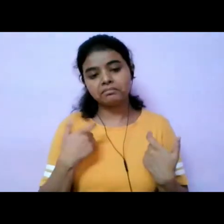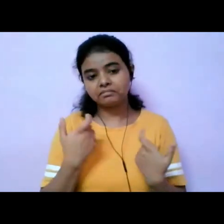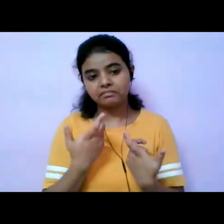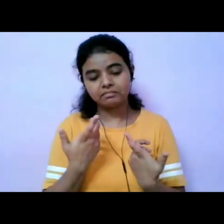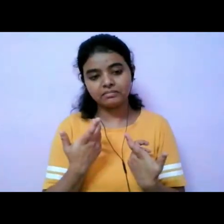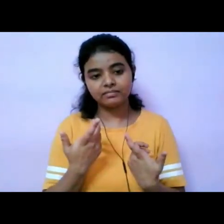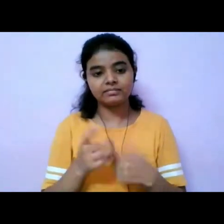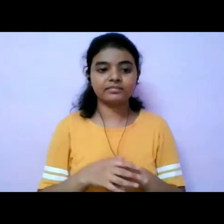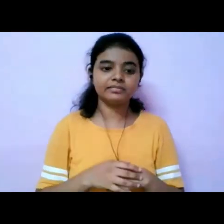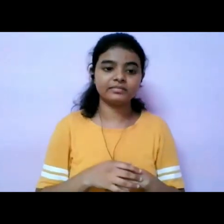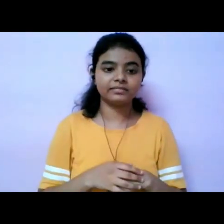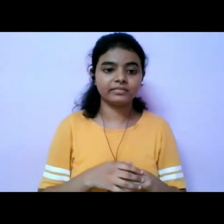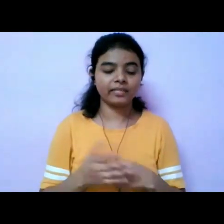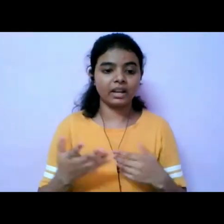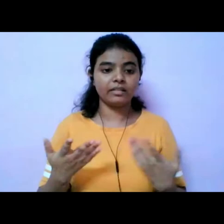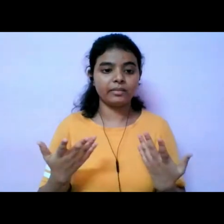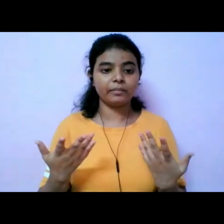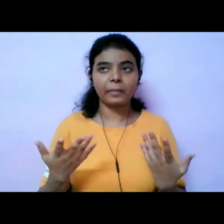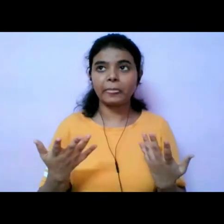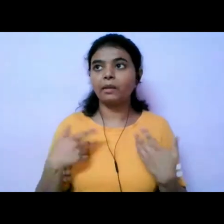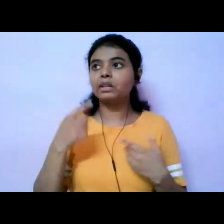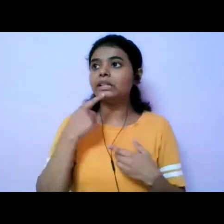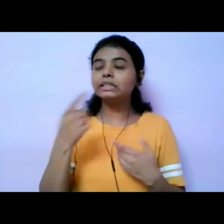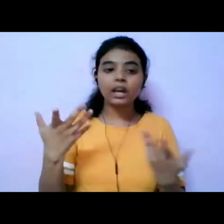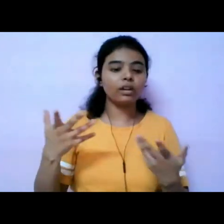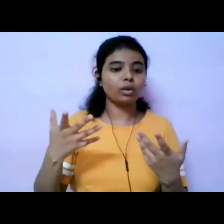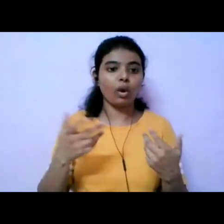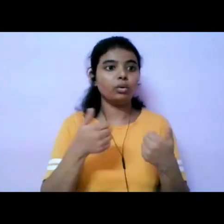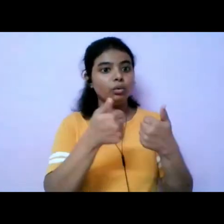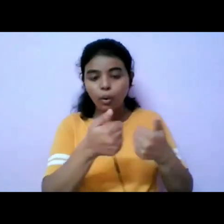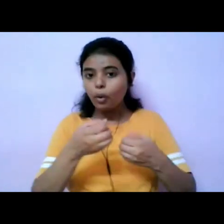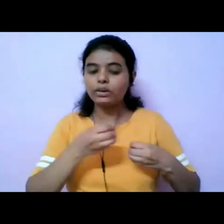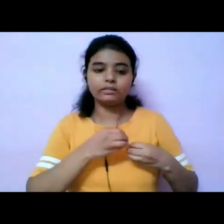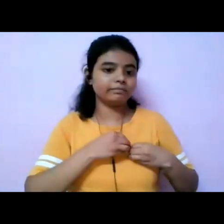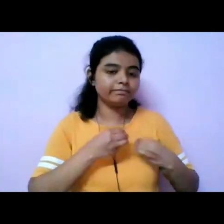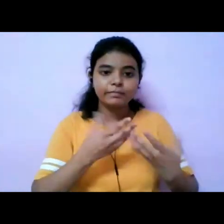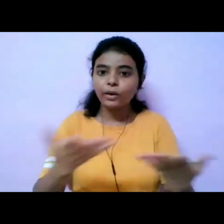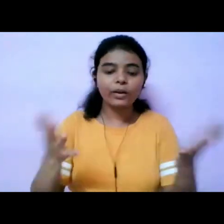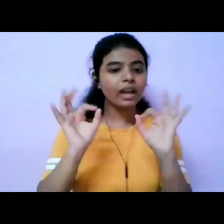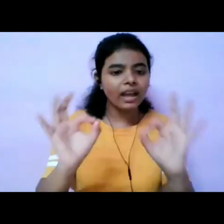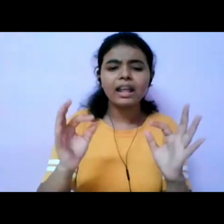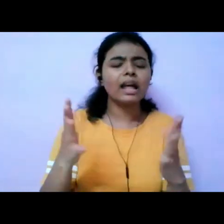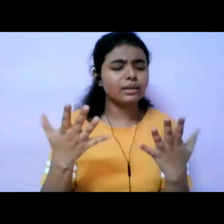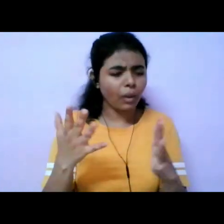So we can't say, you know, he was a really sweet and generous guy. We can't say that, but...